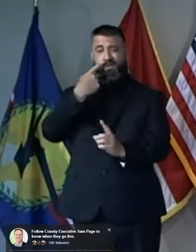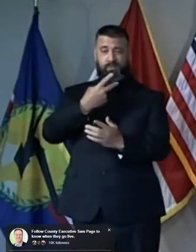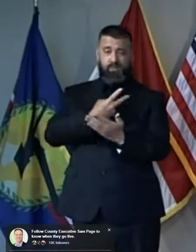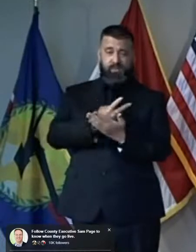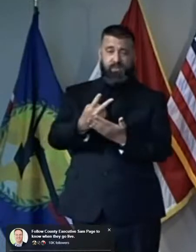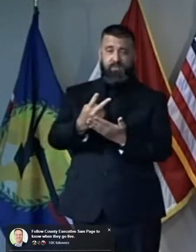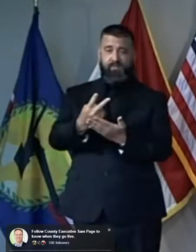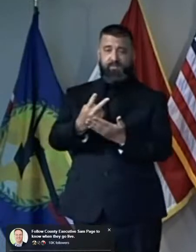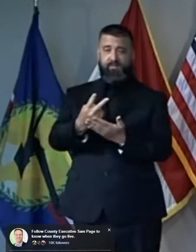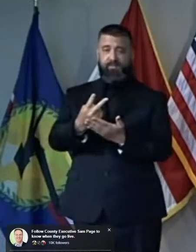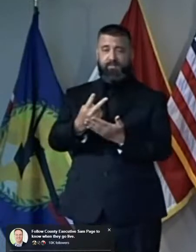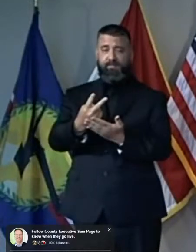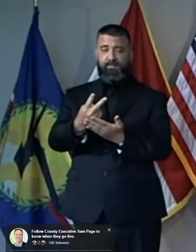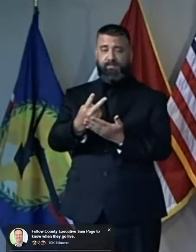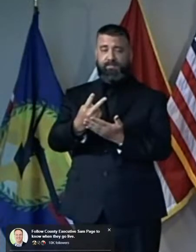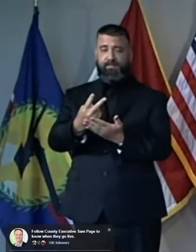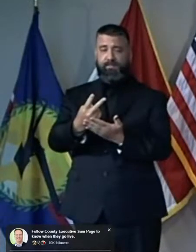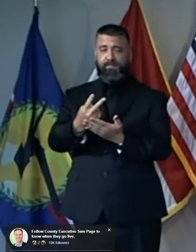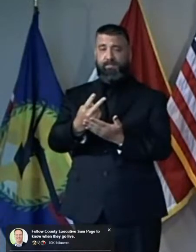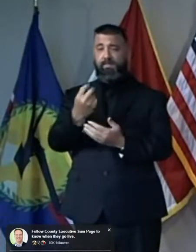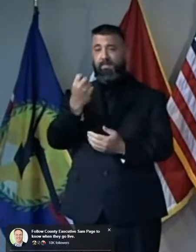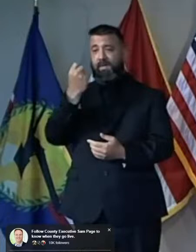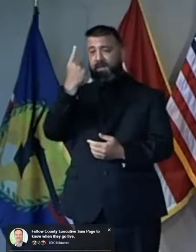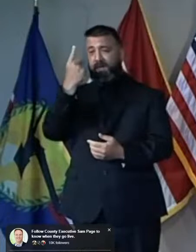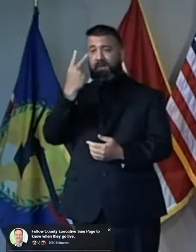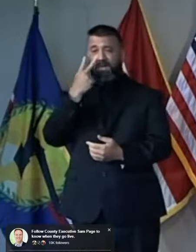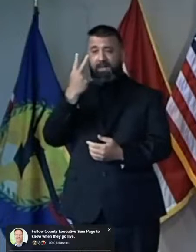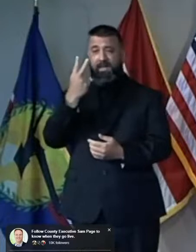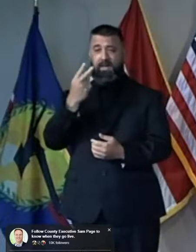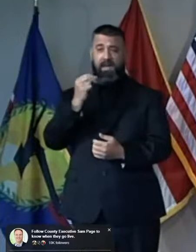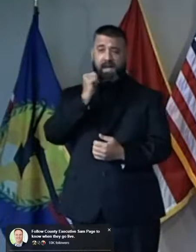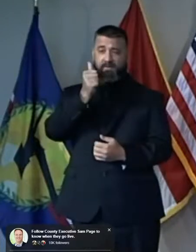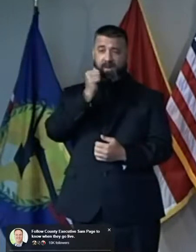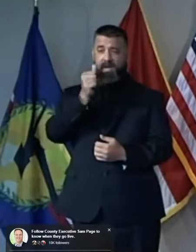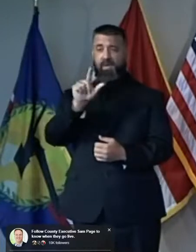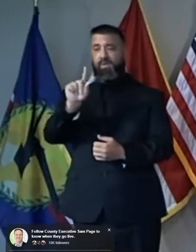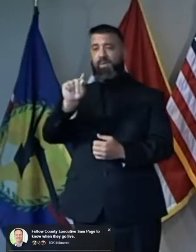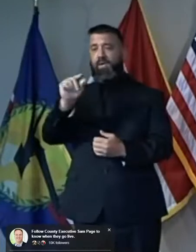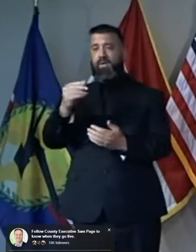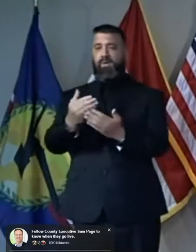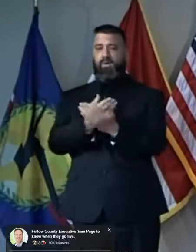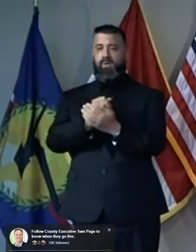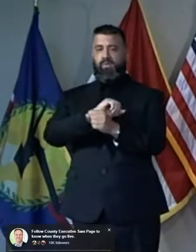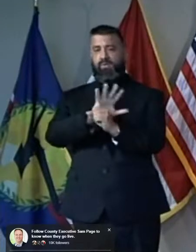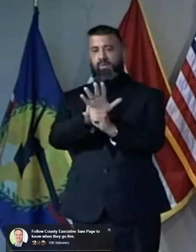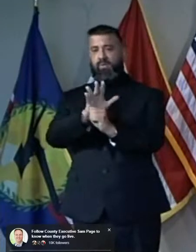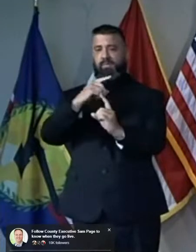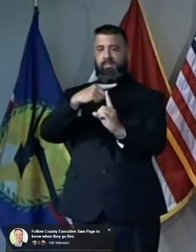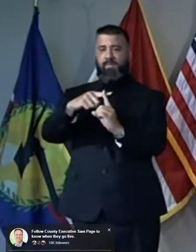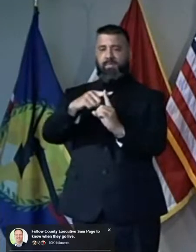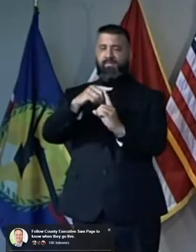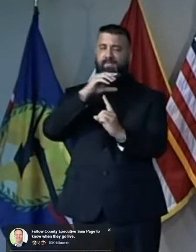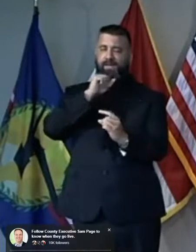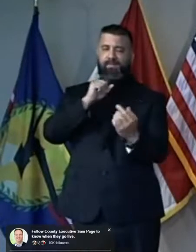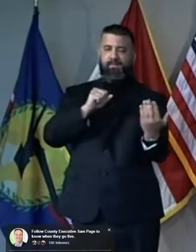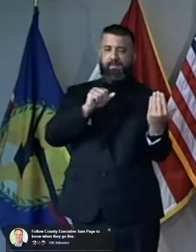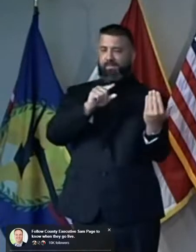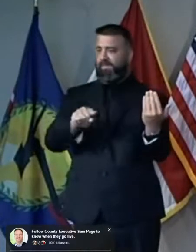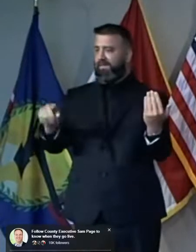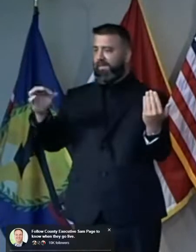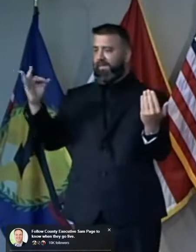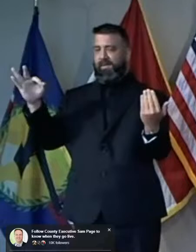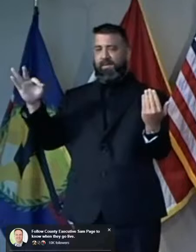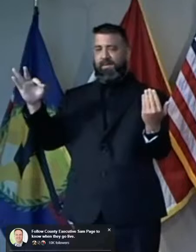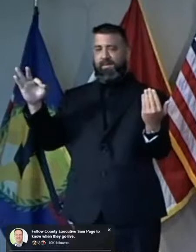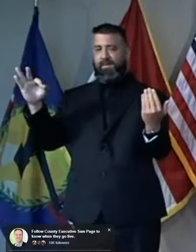weeks. In fact, we're seeing almost 20 new cases per day in the 15 to 19-year-old age group. This